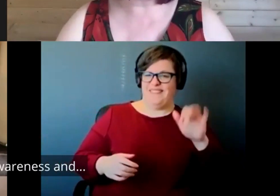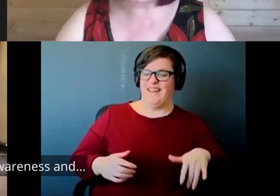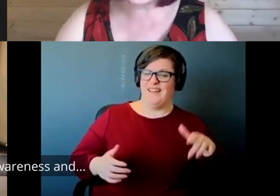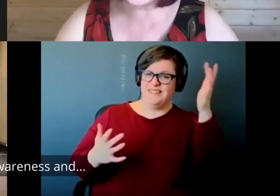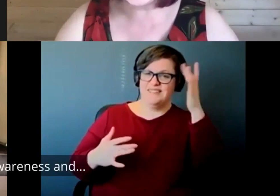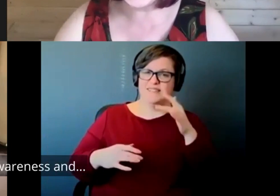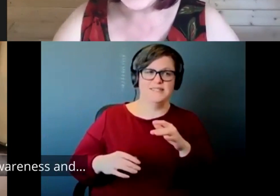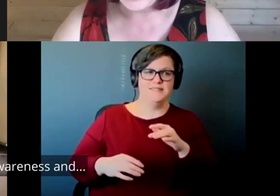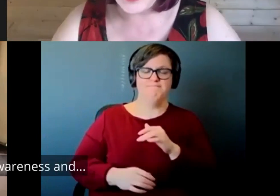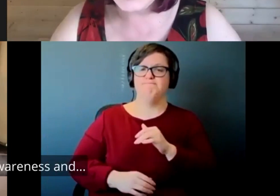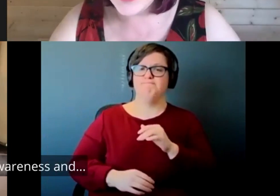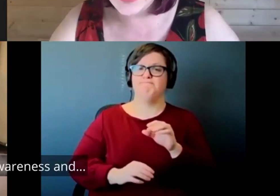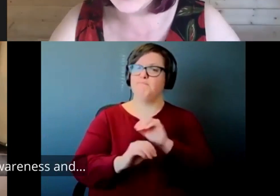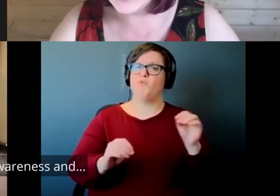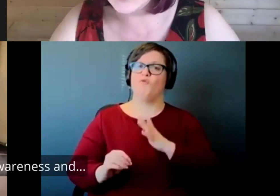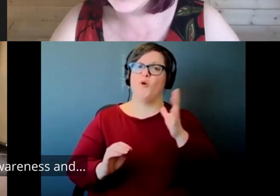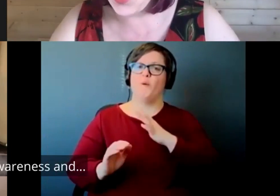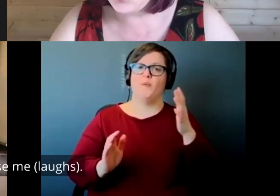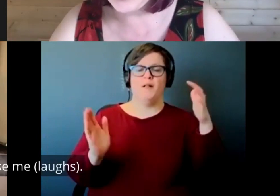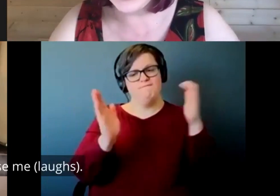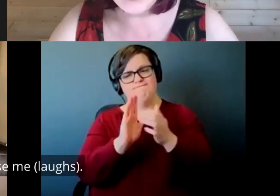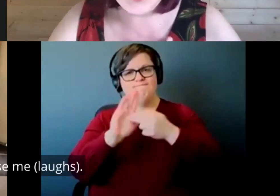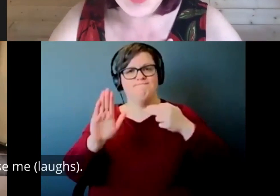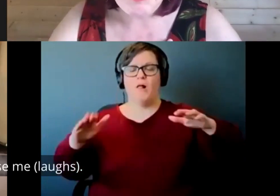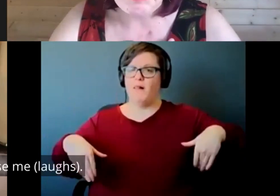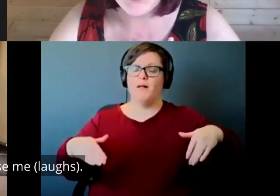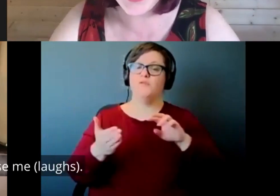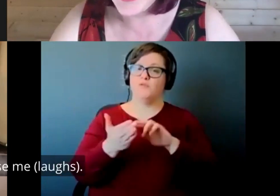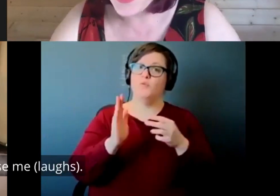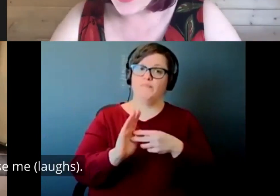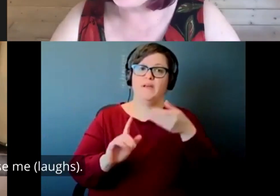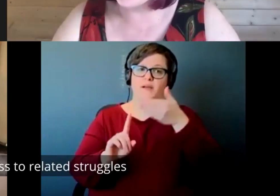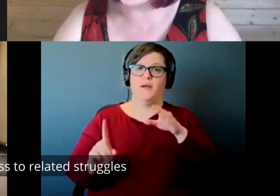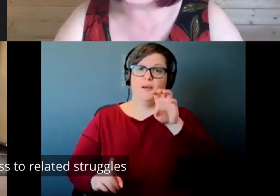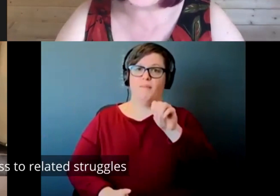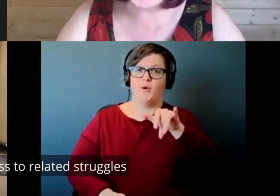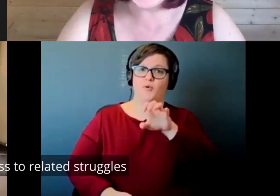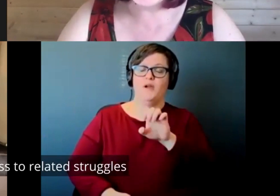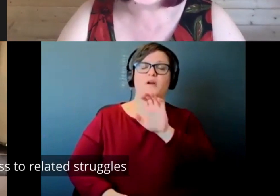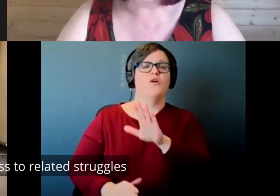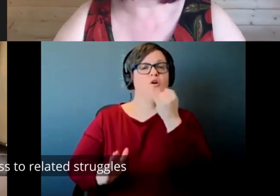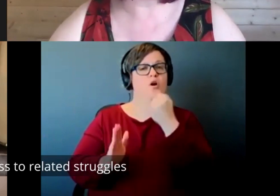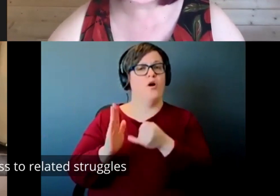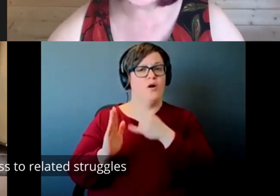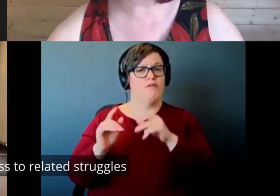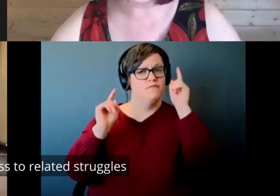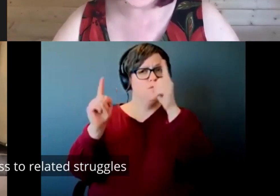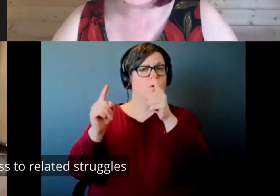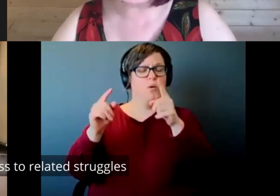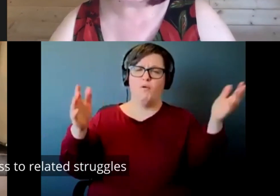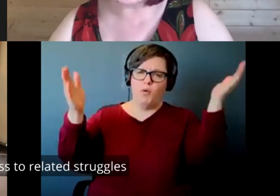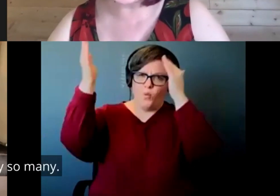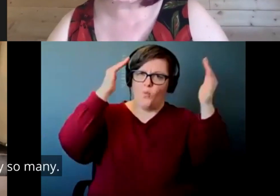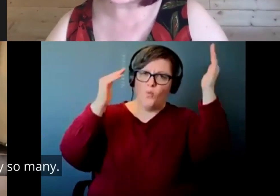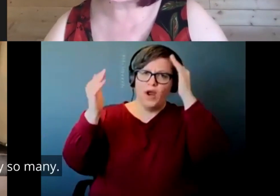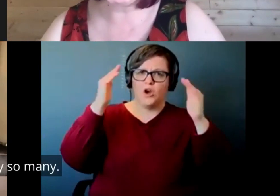bring awareness and excuse me, and bring awareness to related